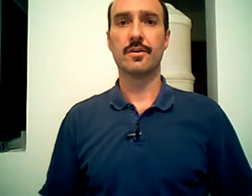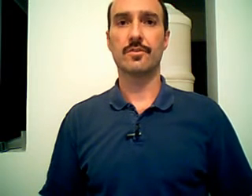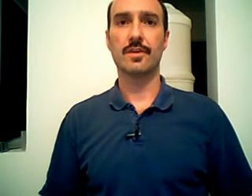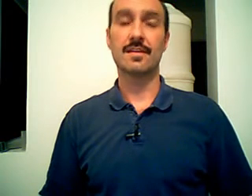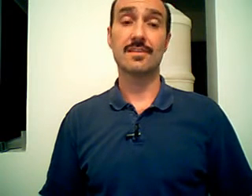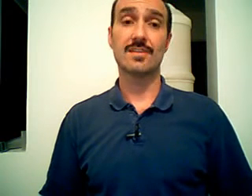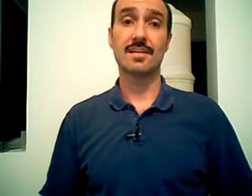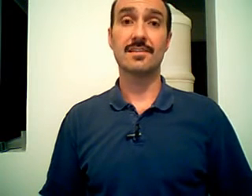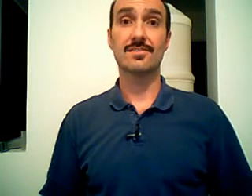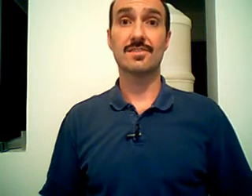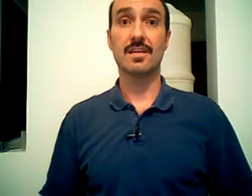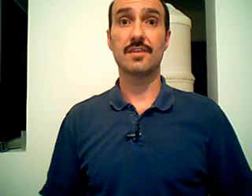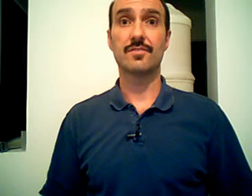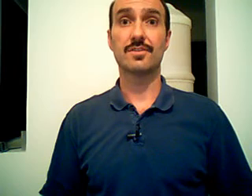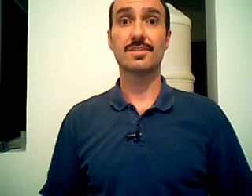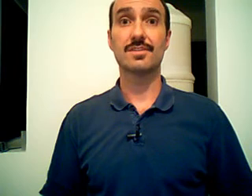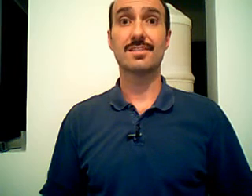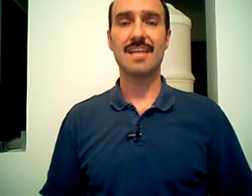Okay, the next sign is a sign for sad.